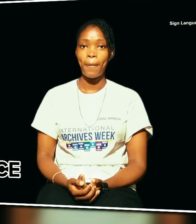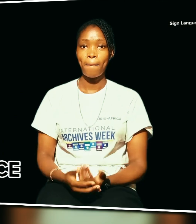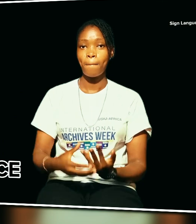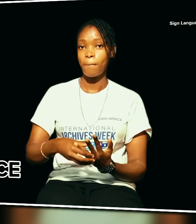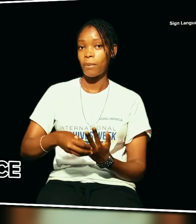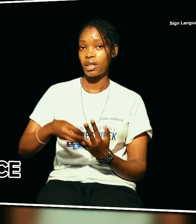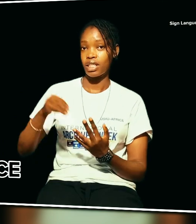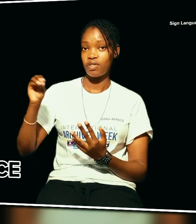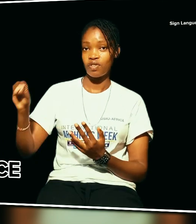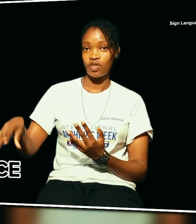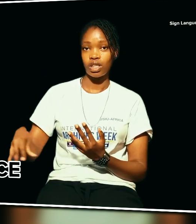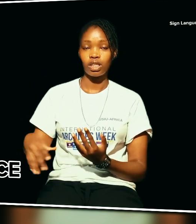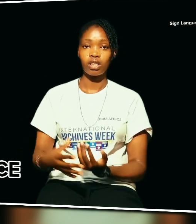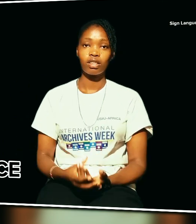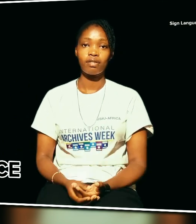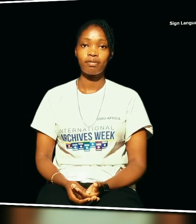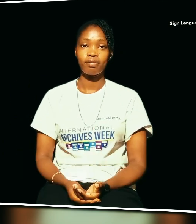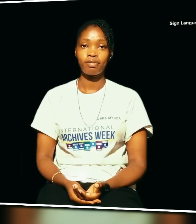Divorce.